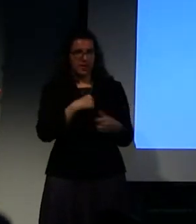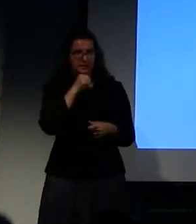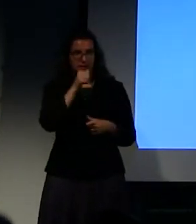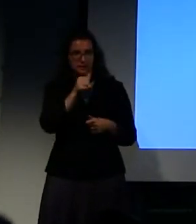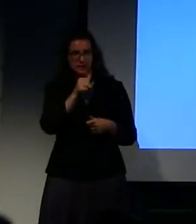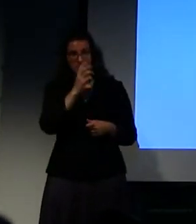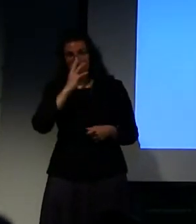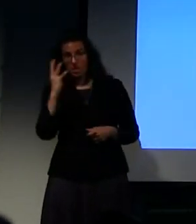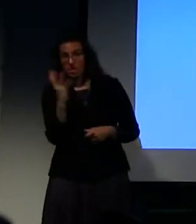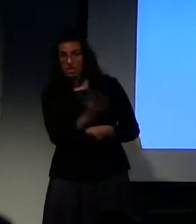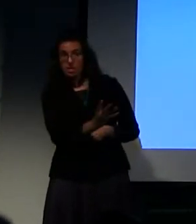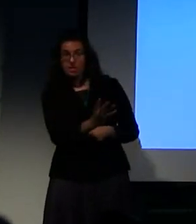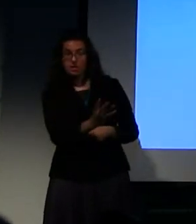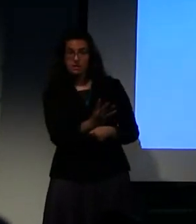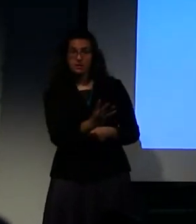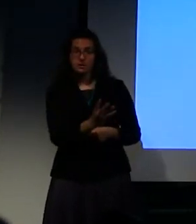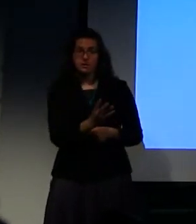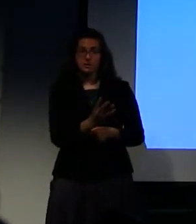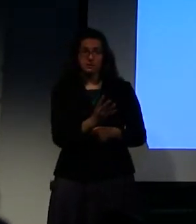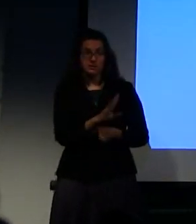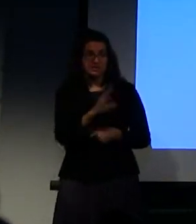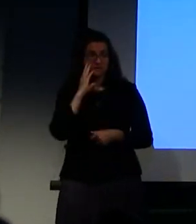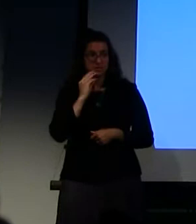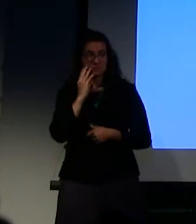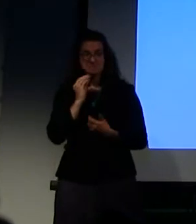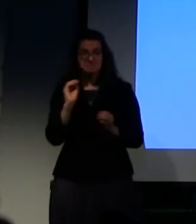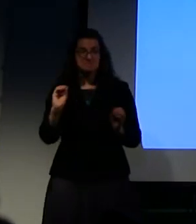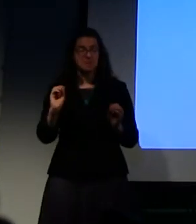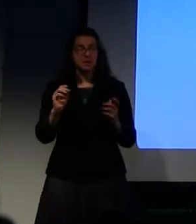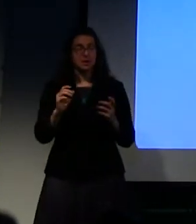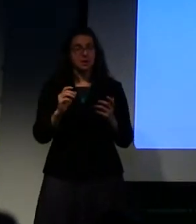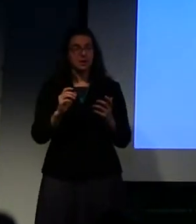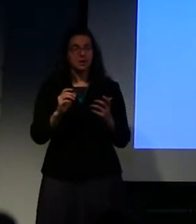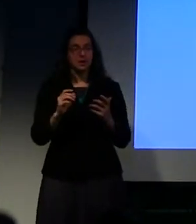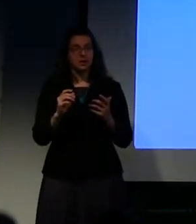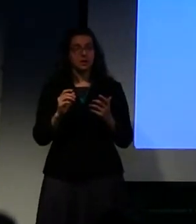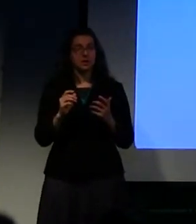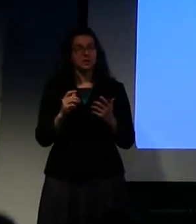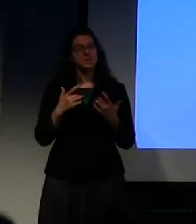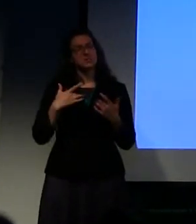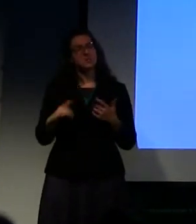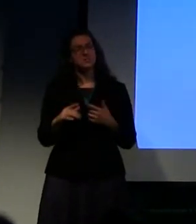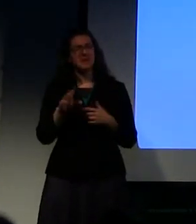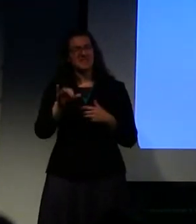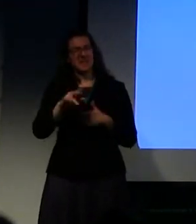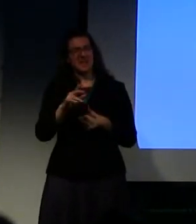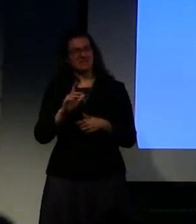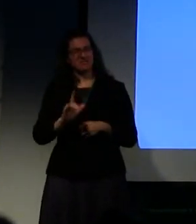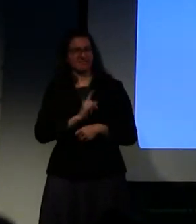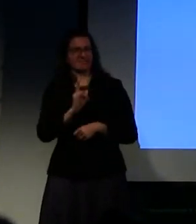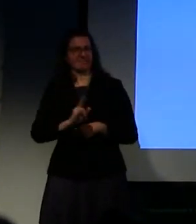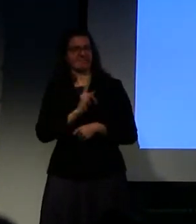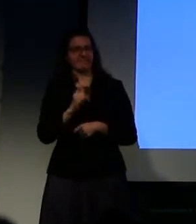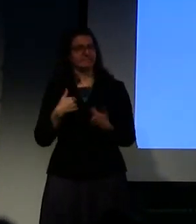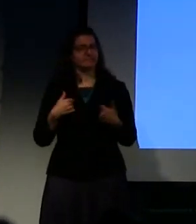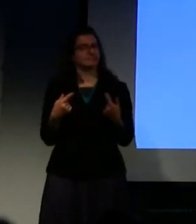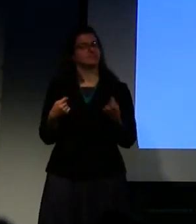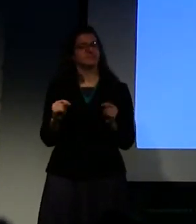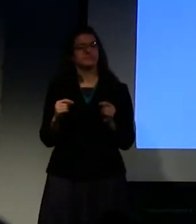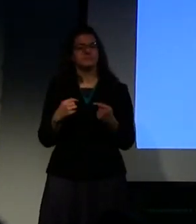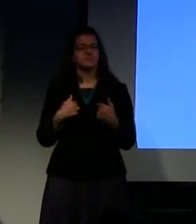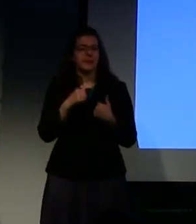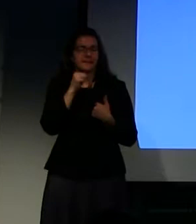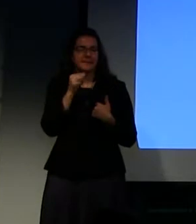disregard him and his experience. But those are the things I try to do. I'm not equipped